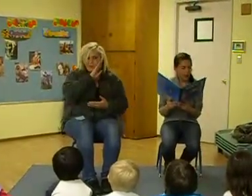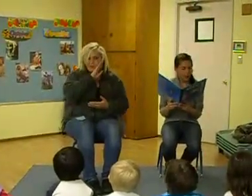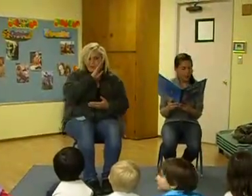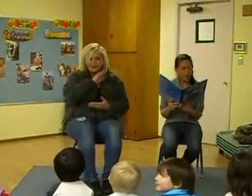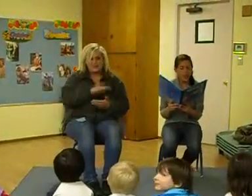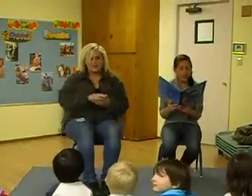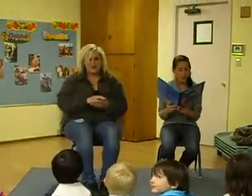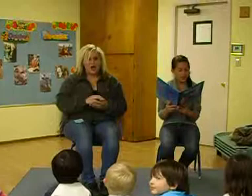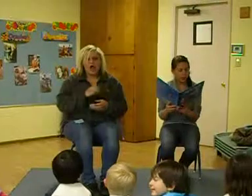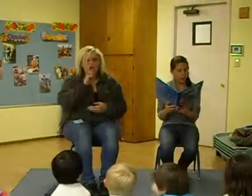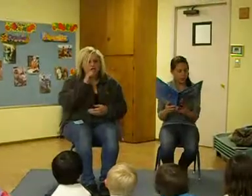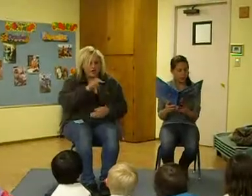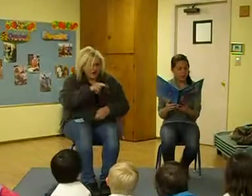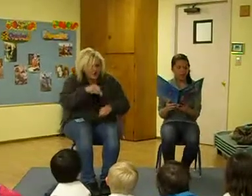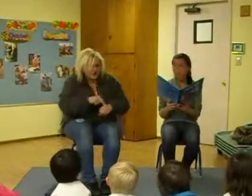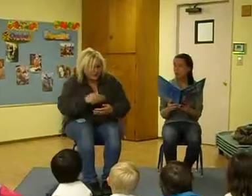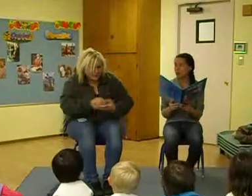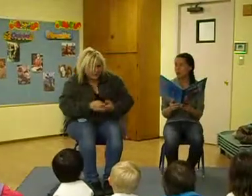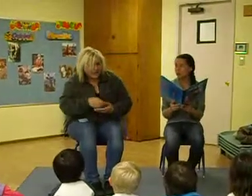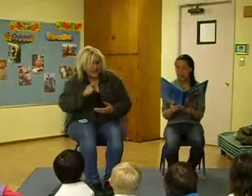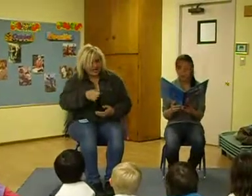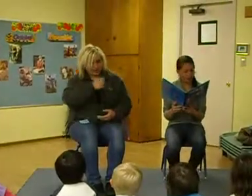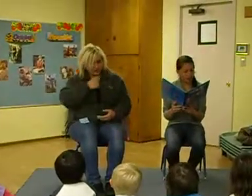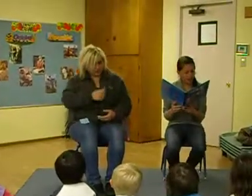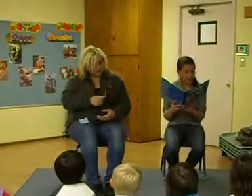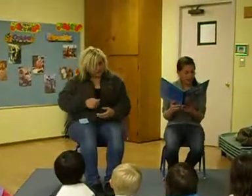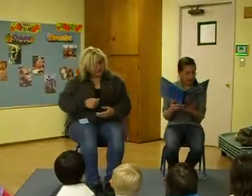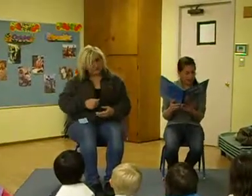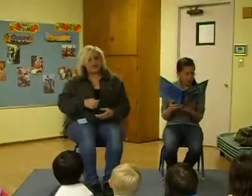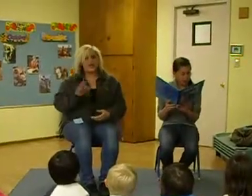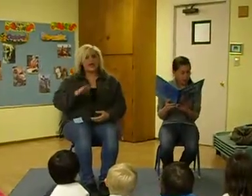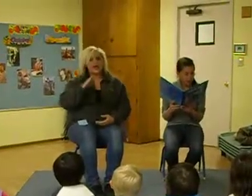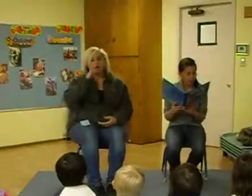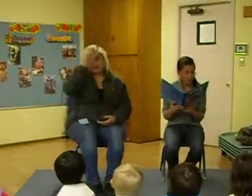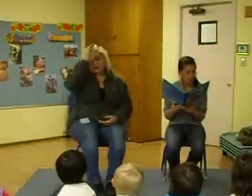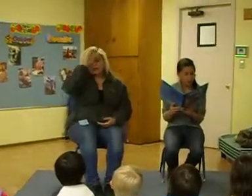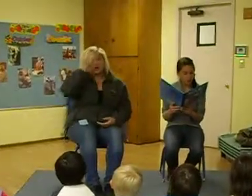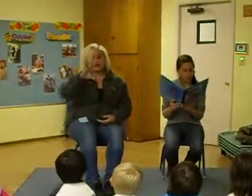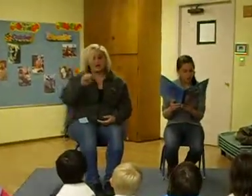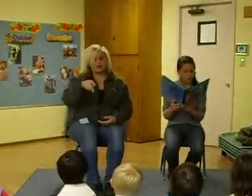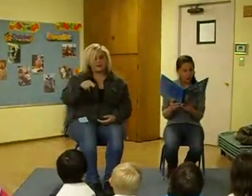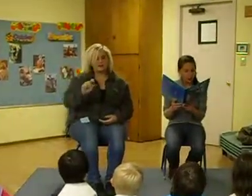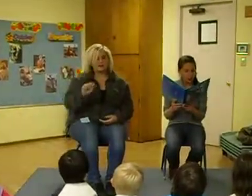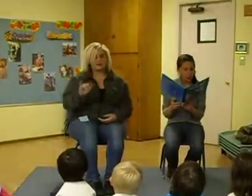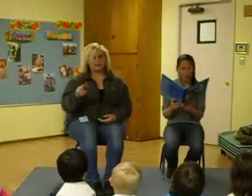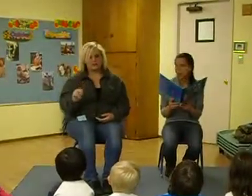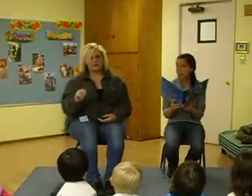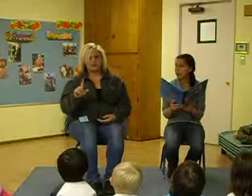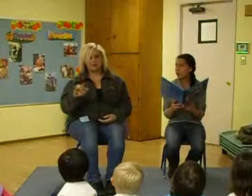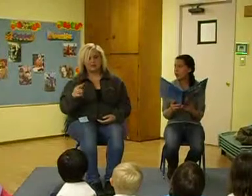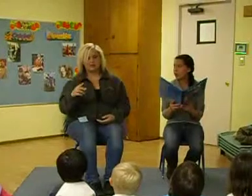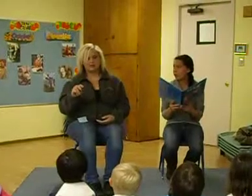Not just any baby, he was a super baby. Son of superheroes, Captain Lightning and Madam Thunderbolt.